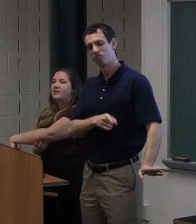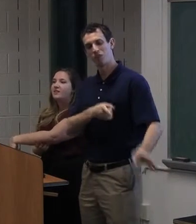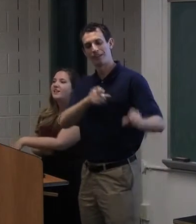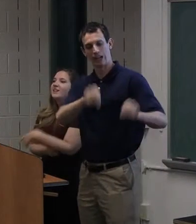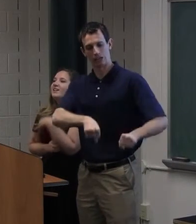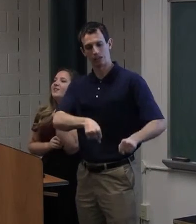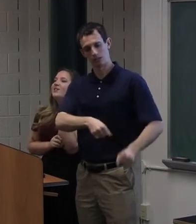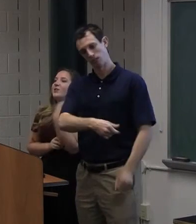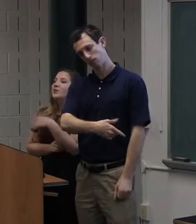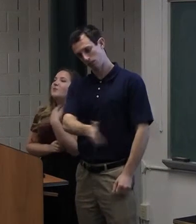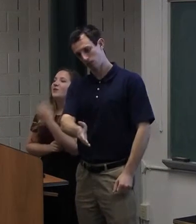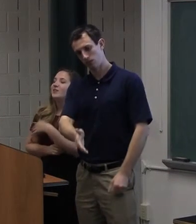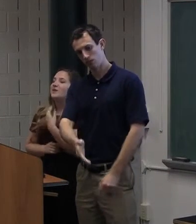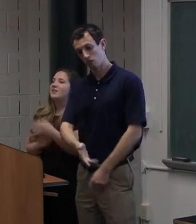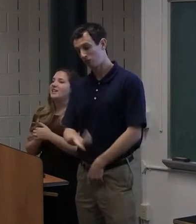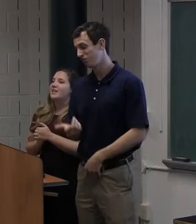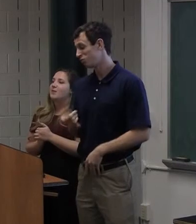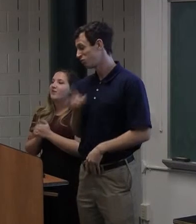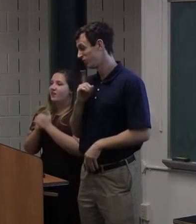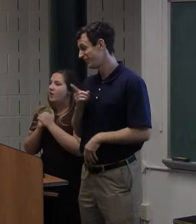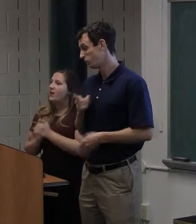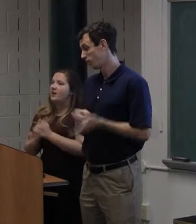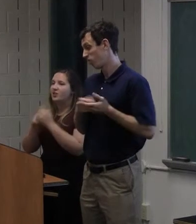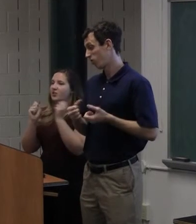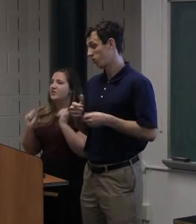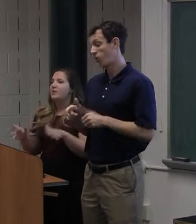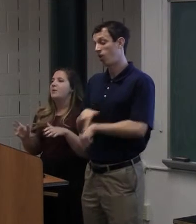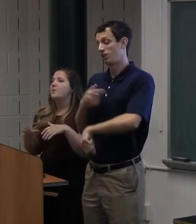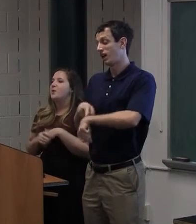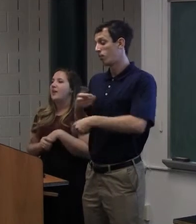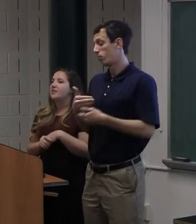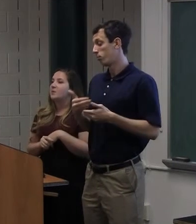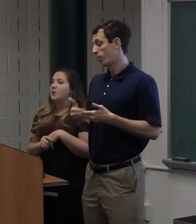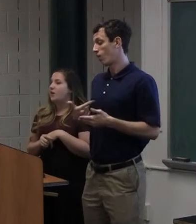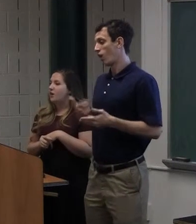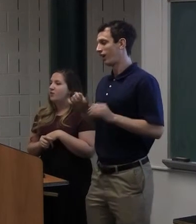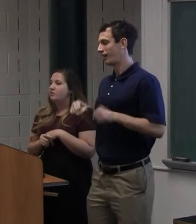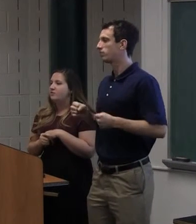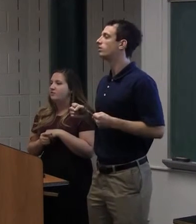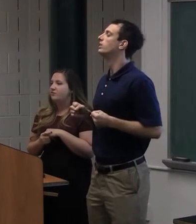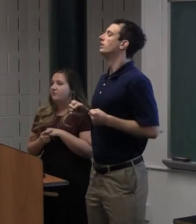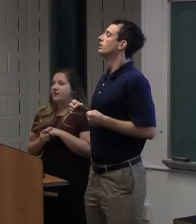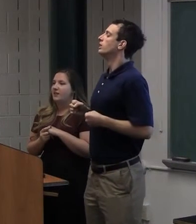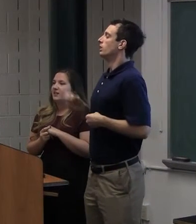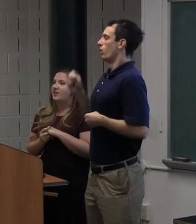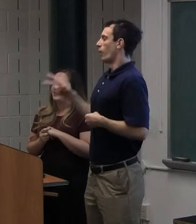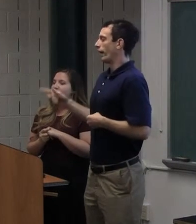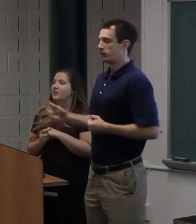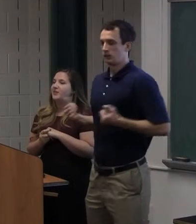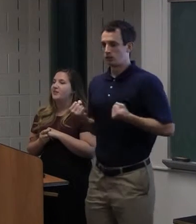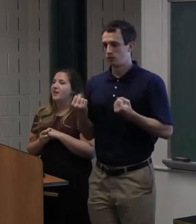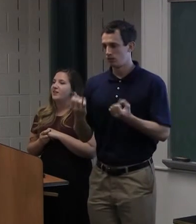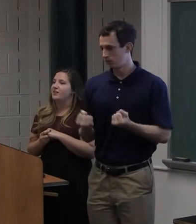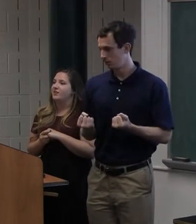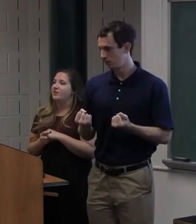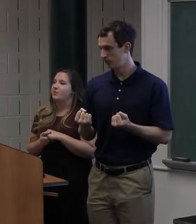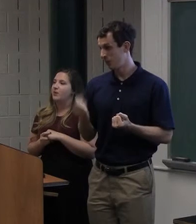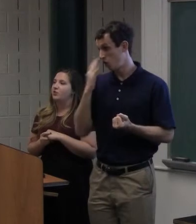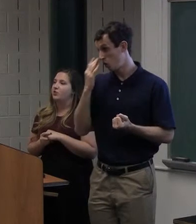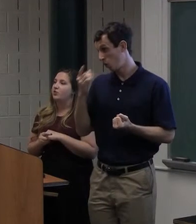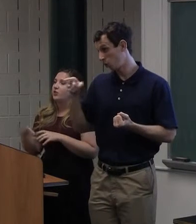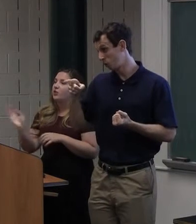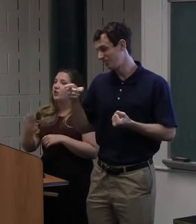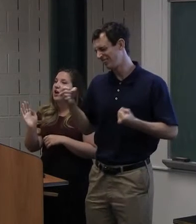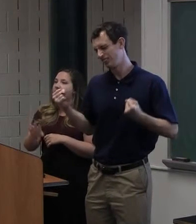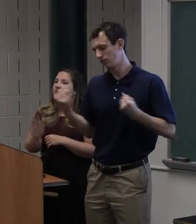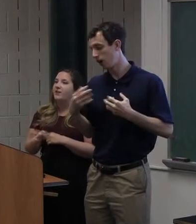do this. So it took me a long time to get to that point of, okay, I can just step in, put my hands up, and go. And I know that's really scary as a student